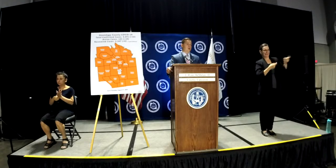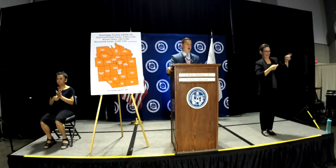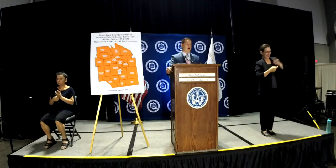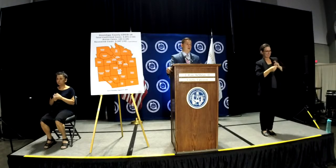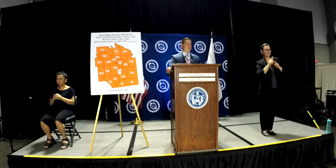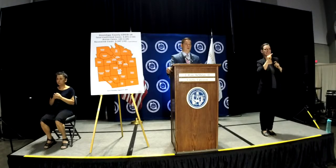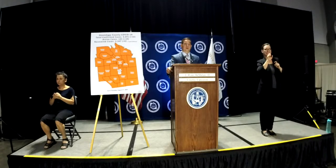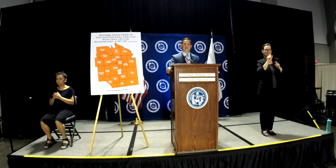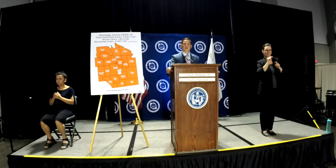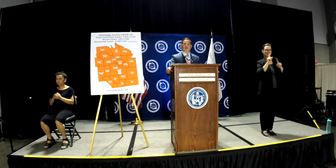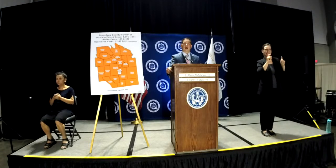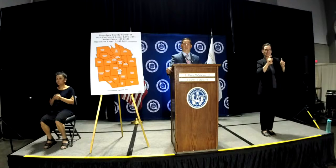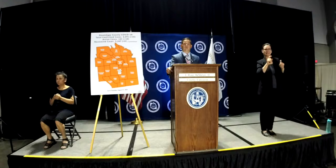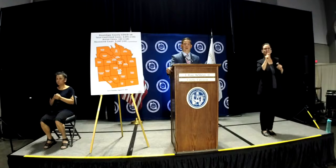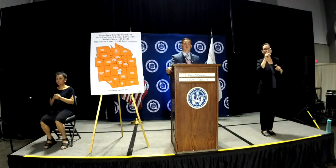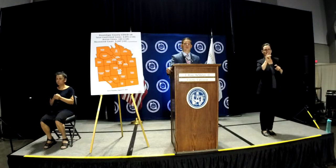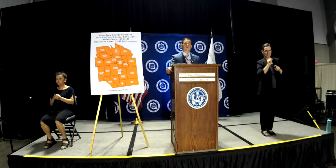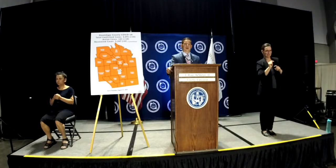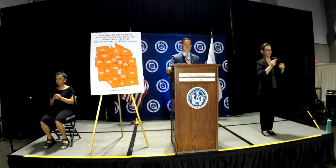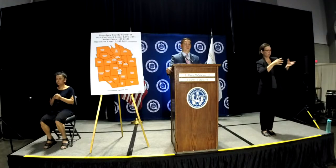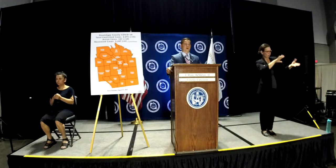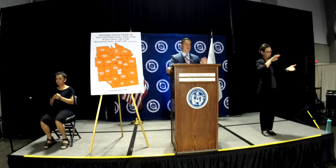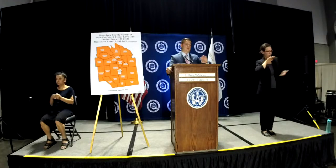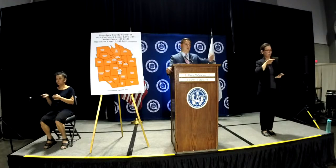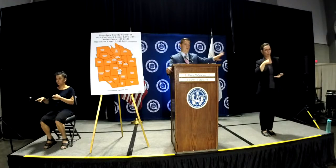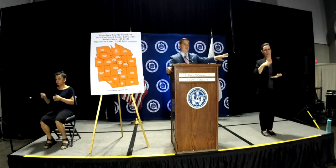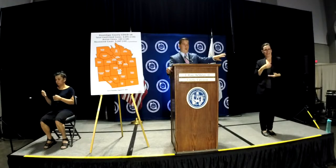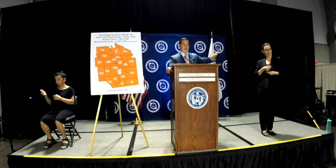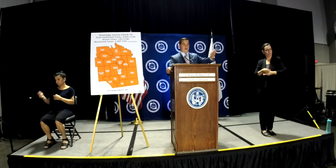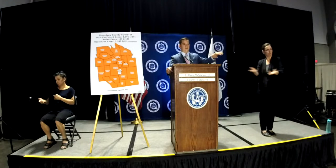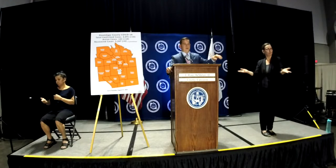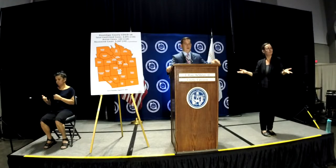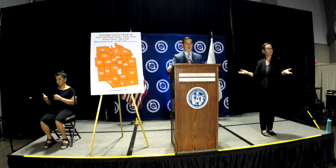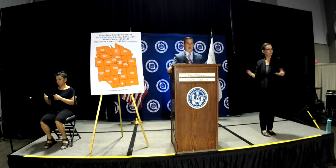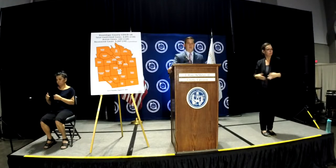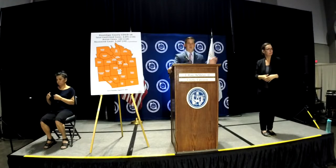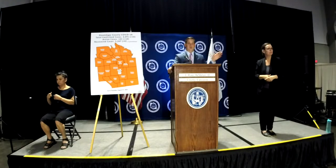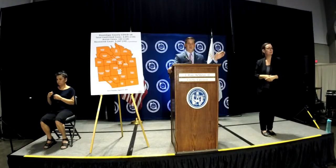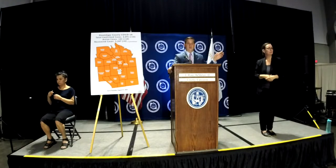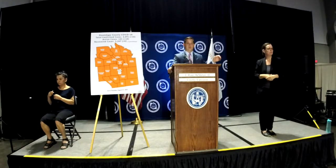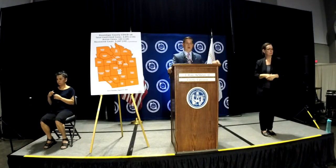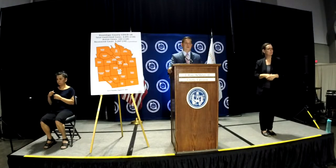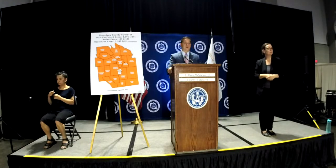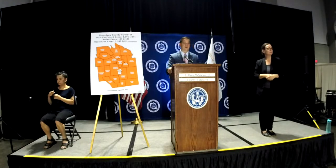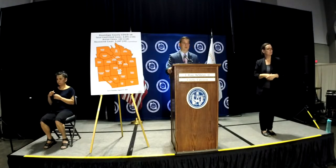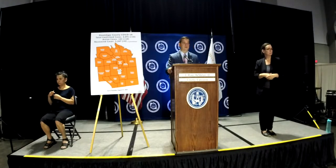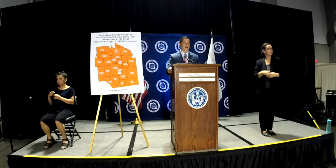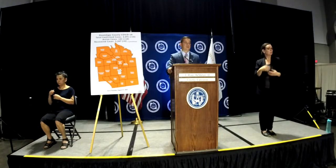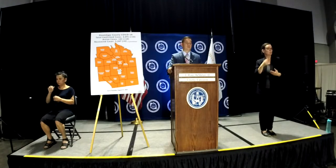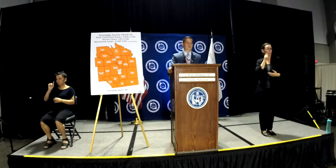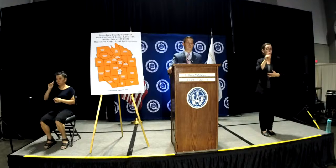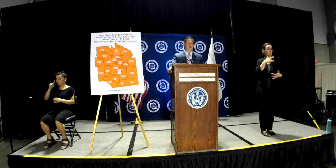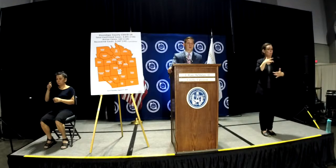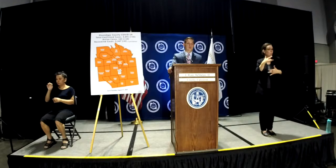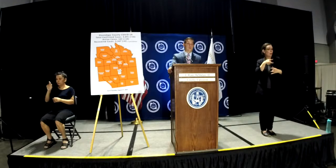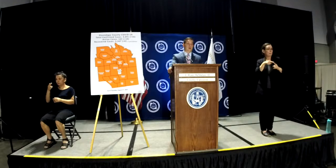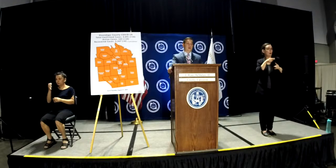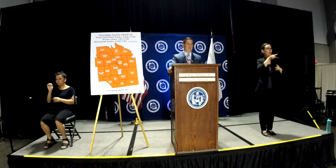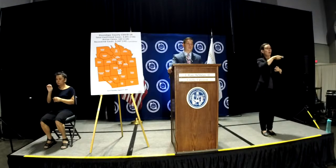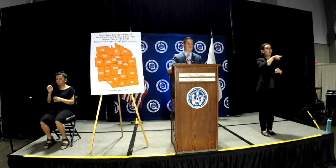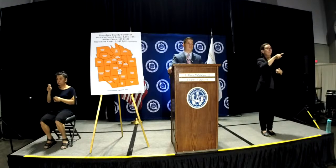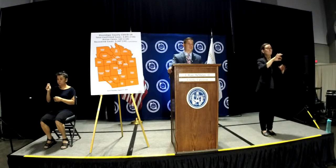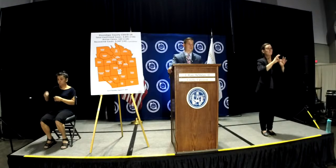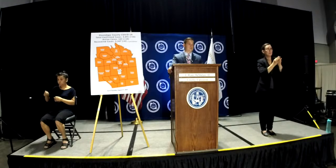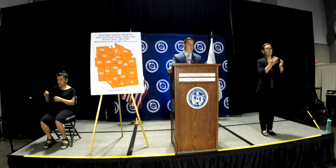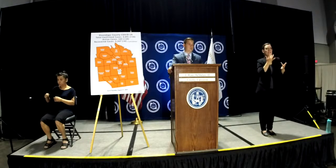believe. So get that out. Let us use that. If you want us to go use all that and not put the stress on the private sector, that's fine. Get us the money